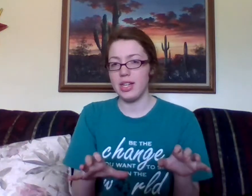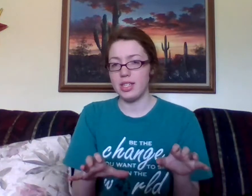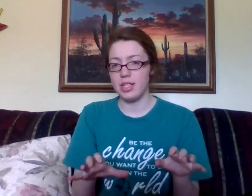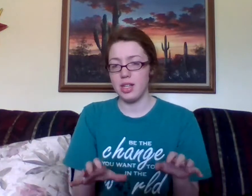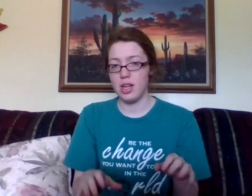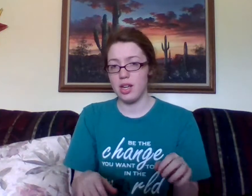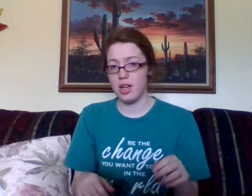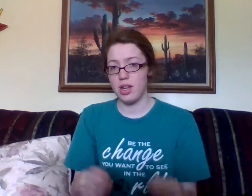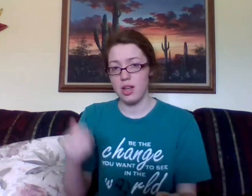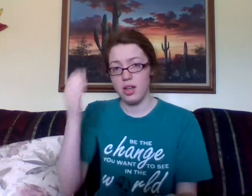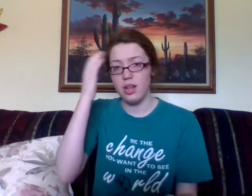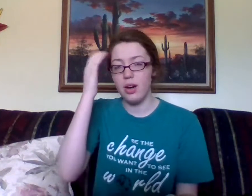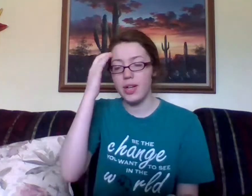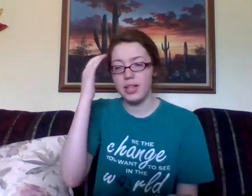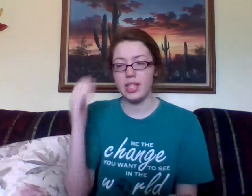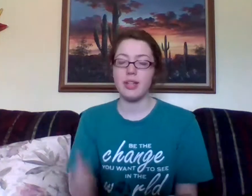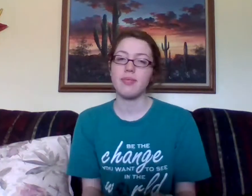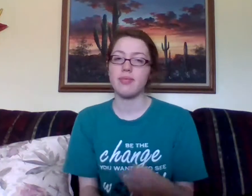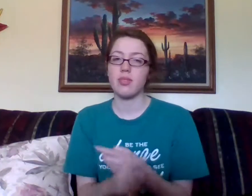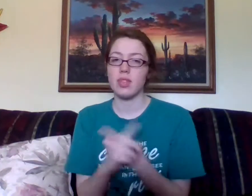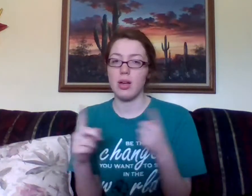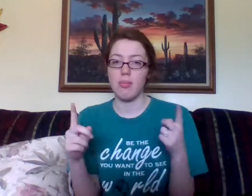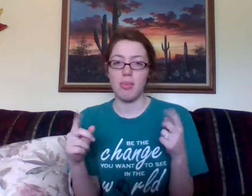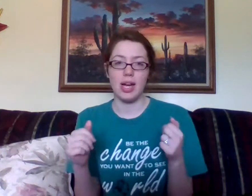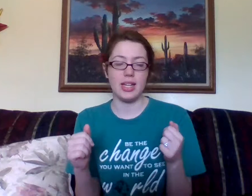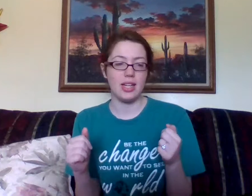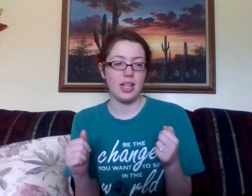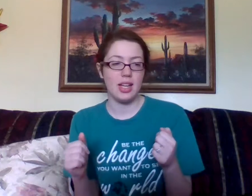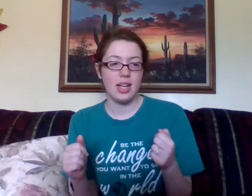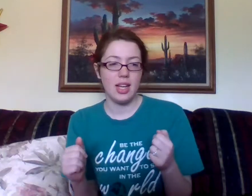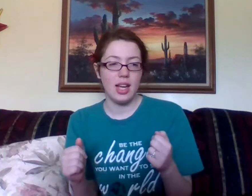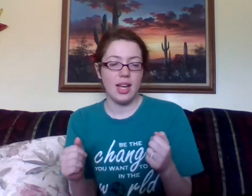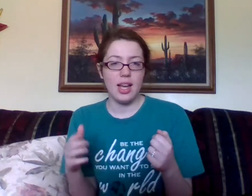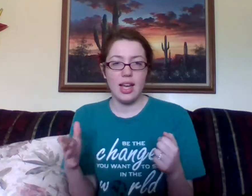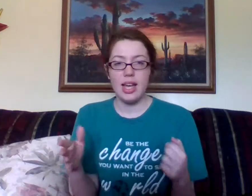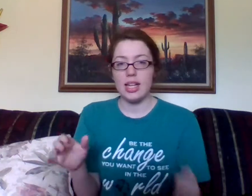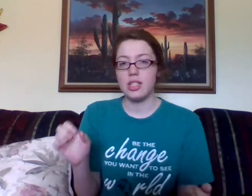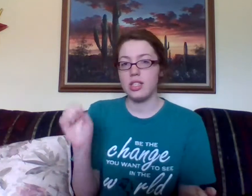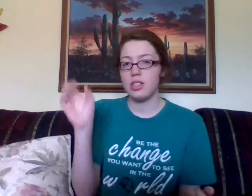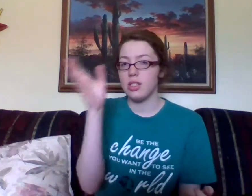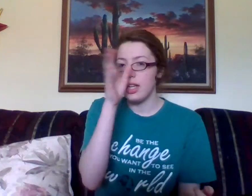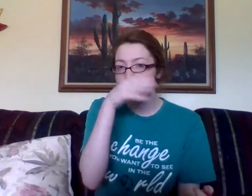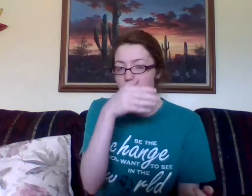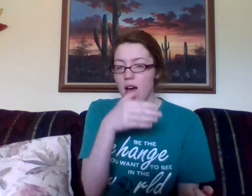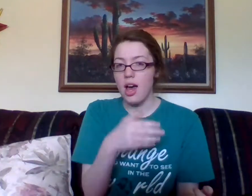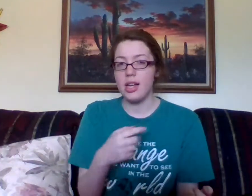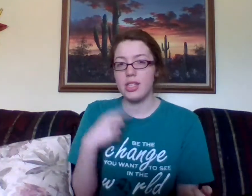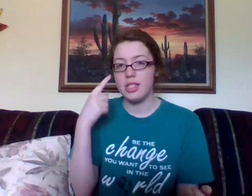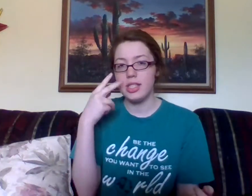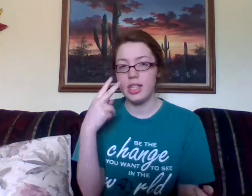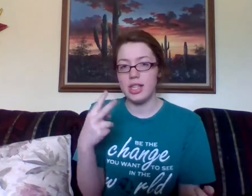it knowingly, but it's odd to see